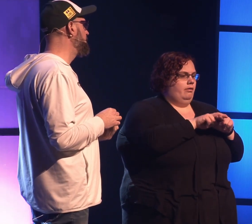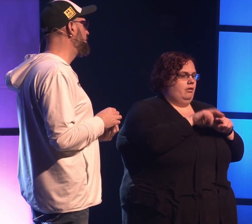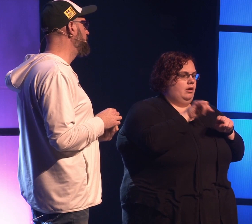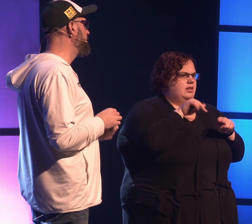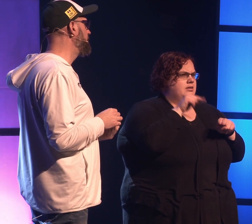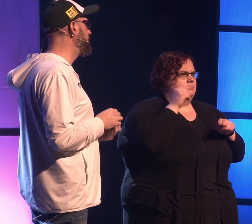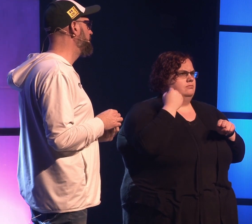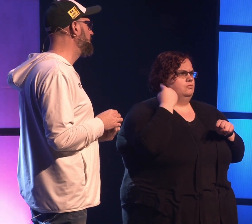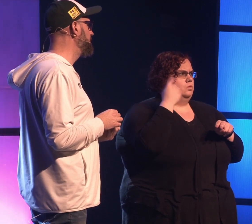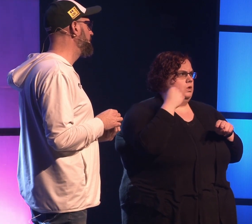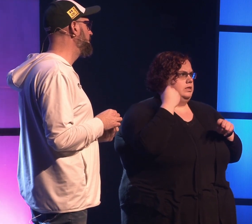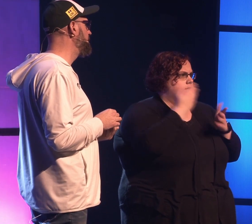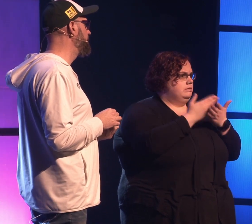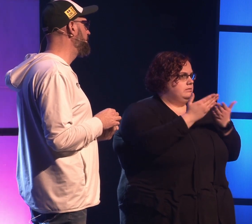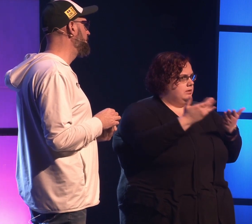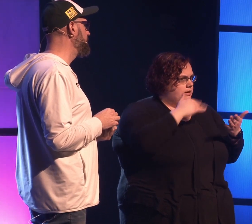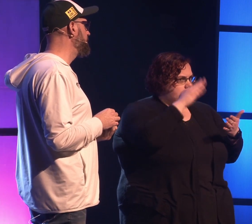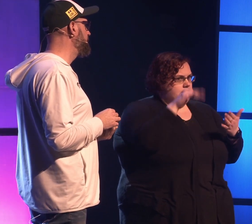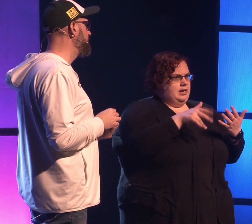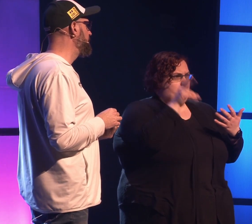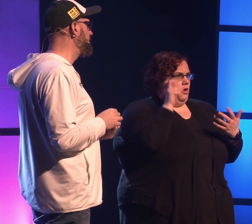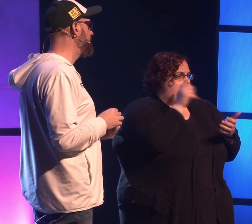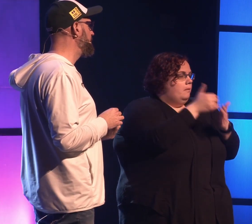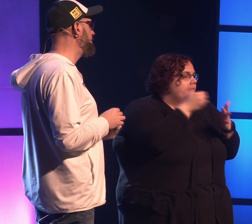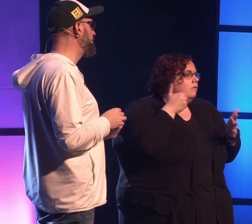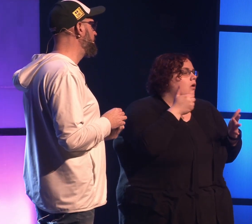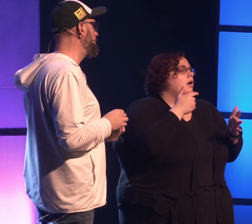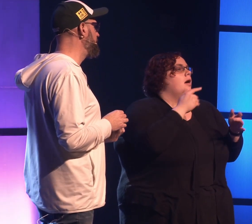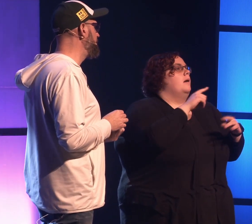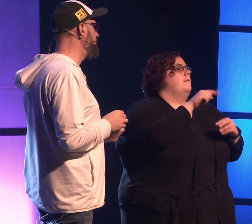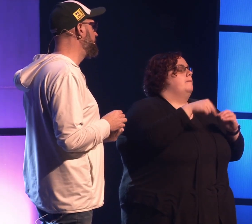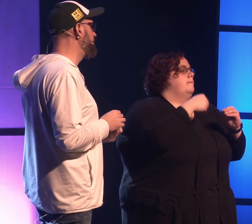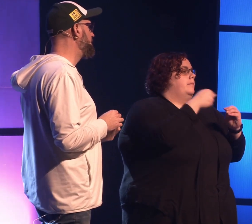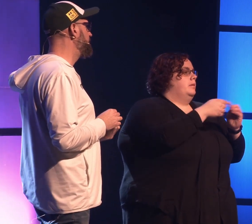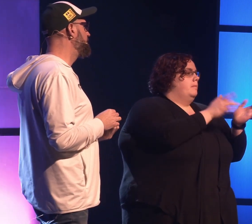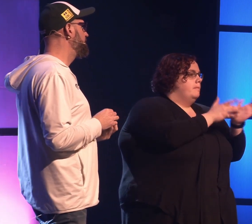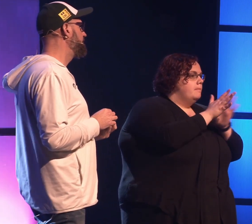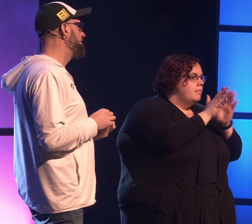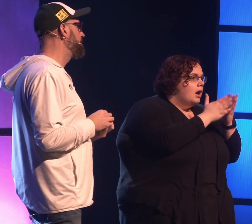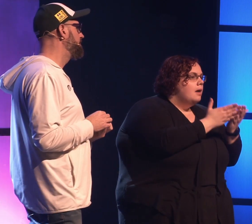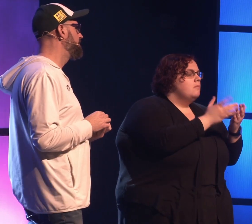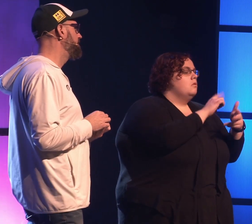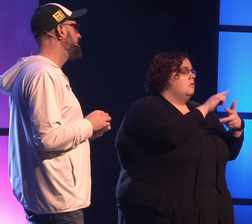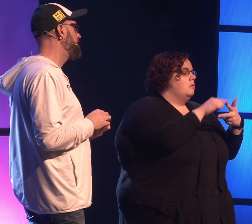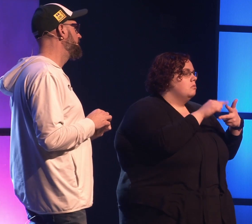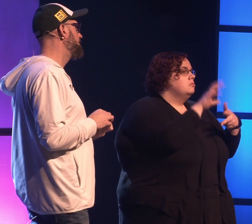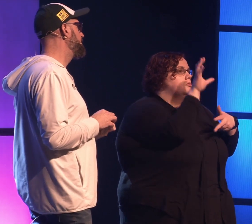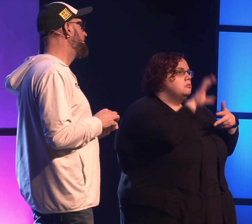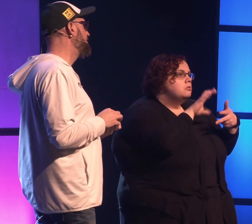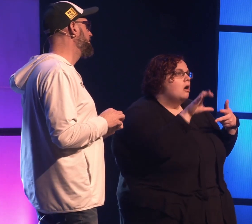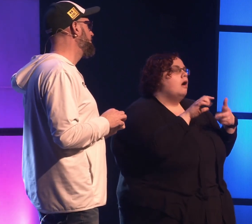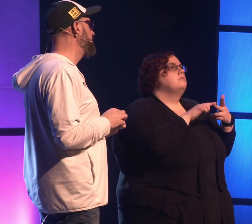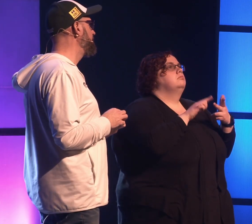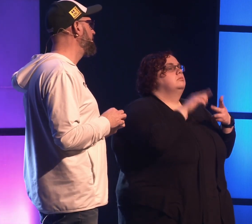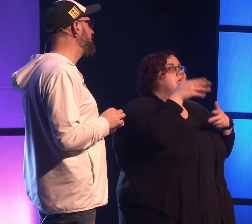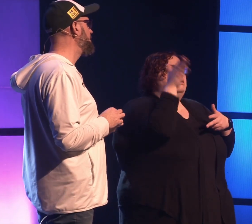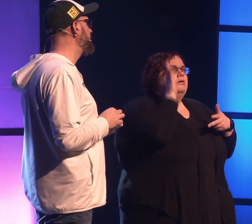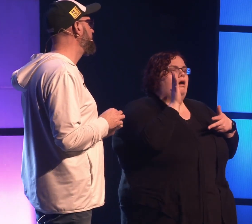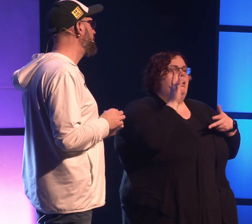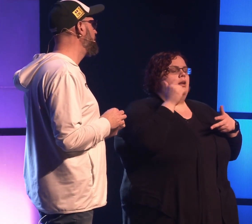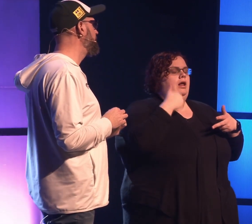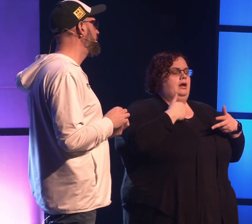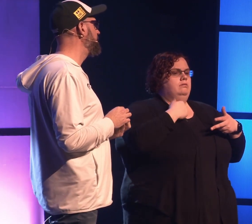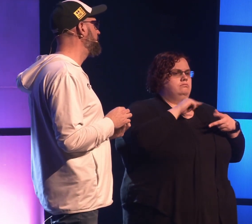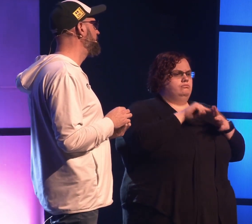really wild things that I had never heard before, about the Bible, about the cross, about God. And it started to